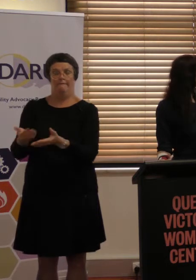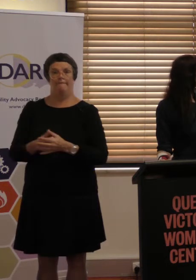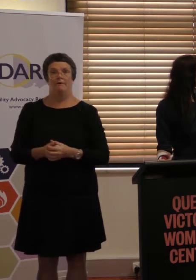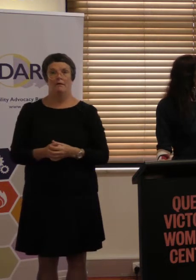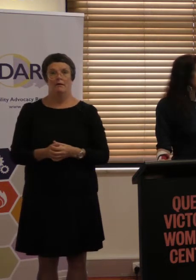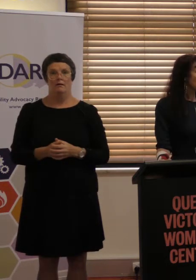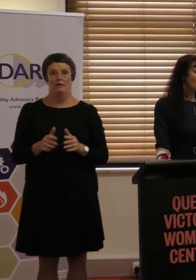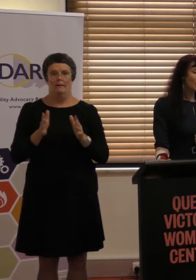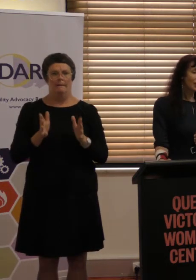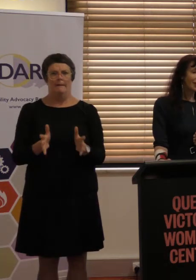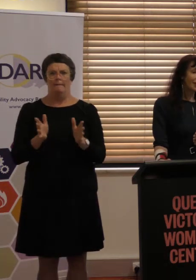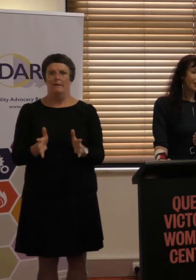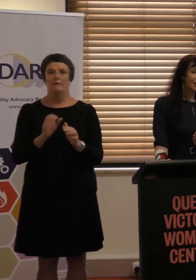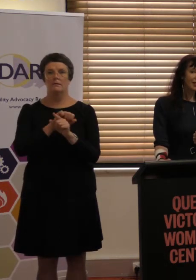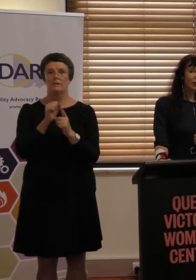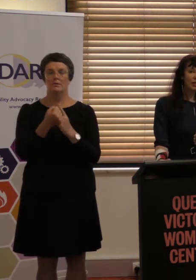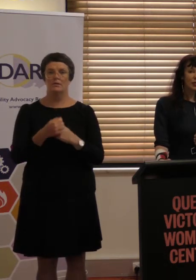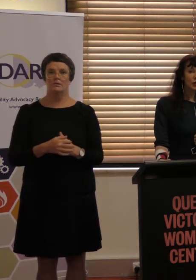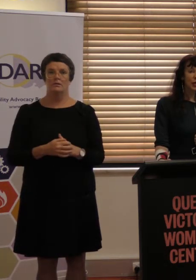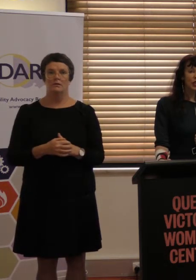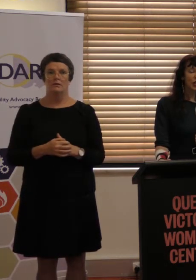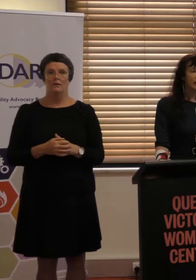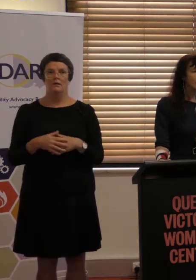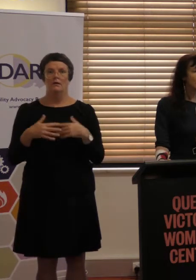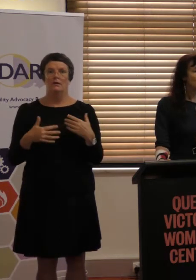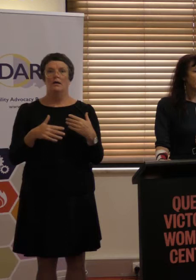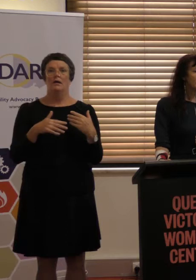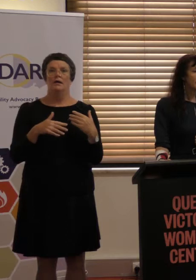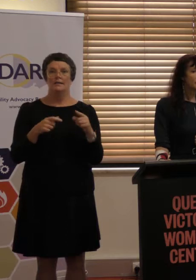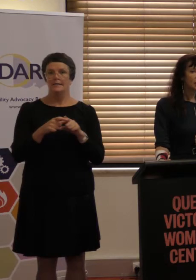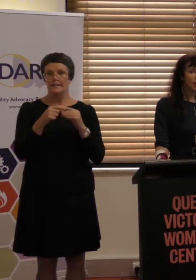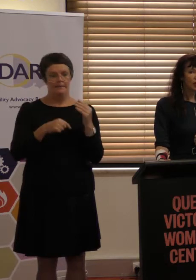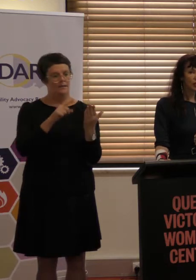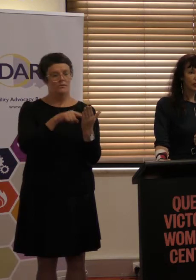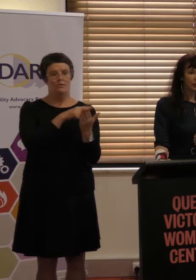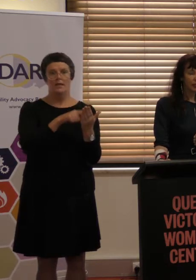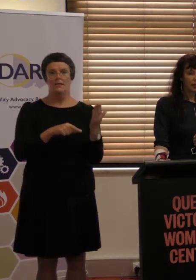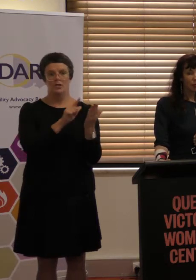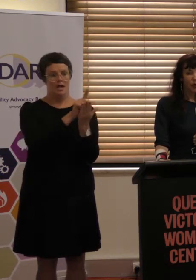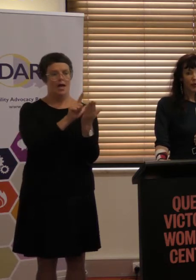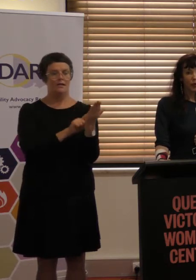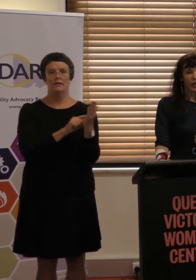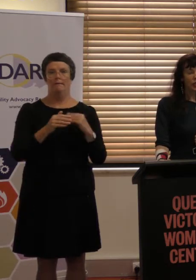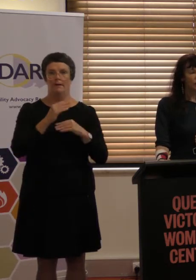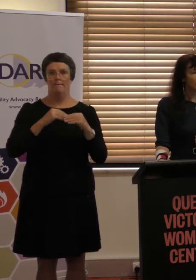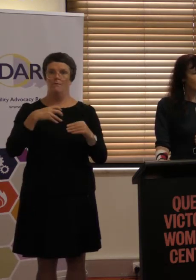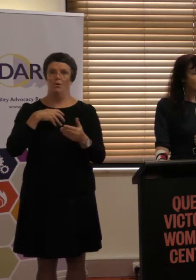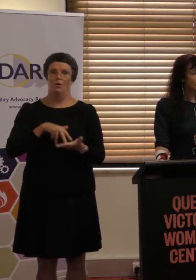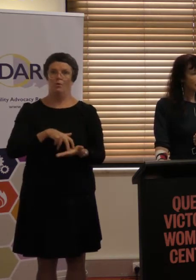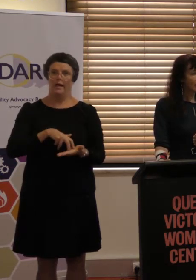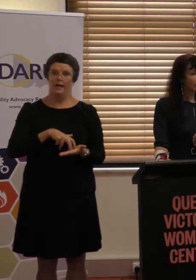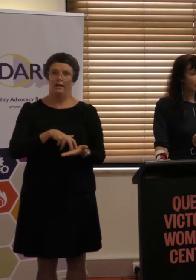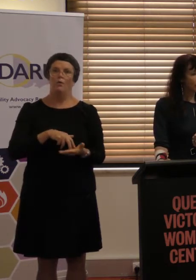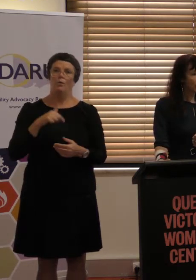receive. So the Disability Discrimination Act has been weakened substantially by the creation of the